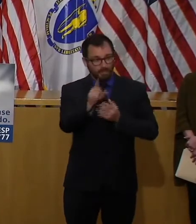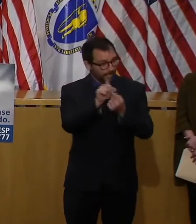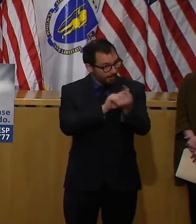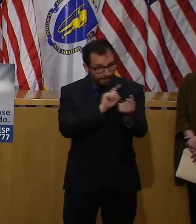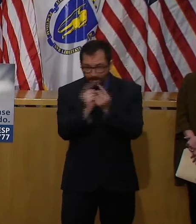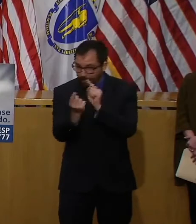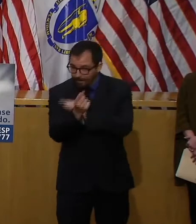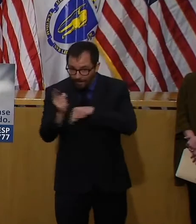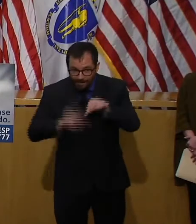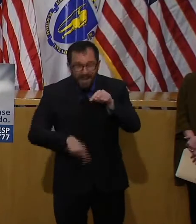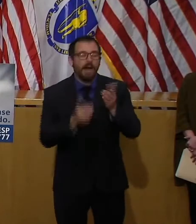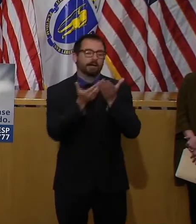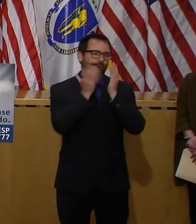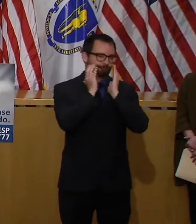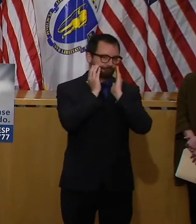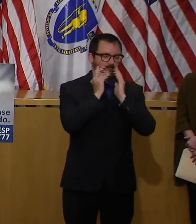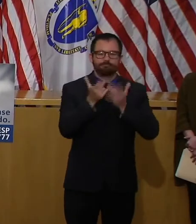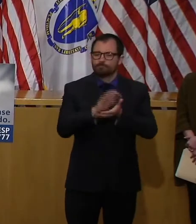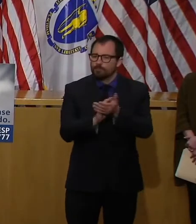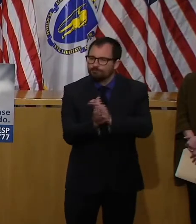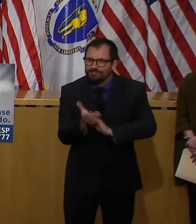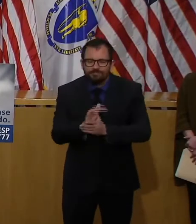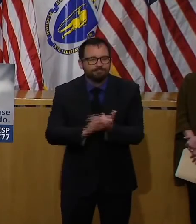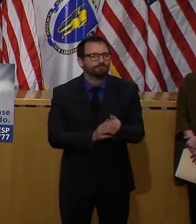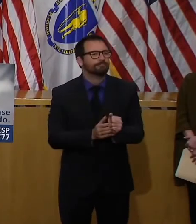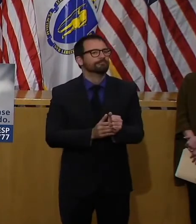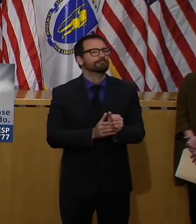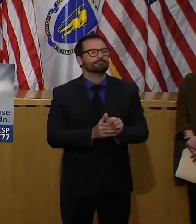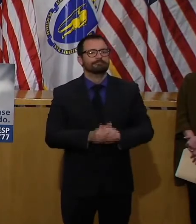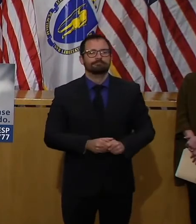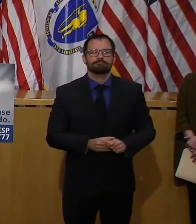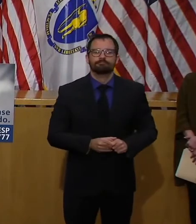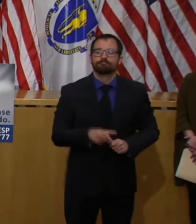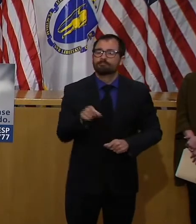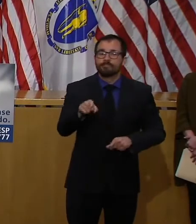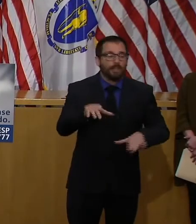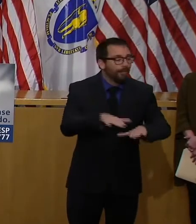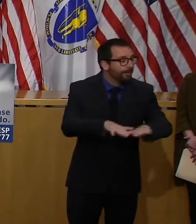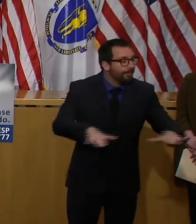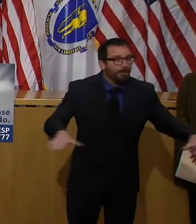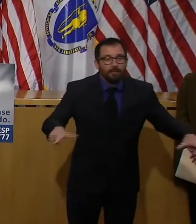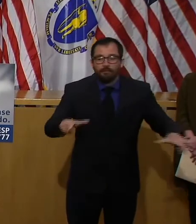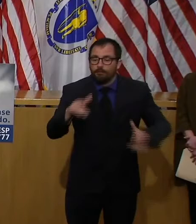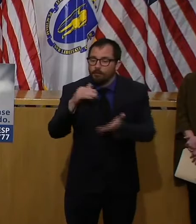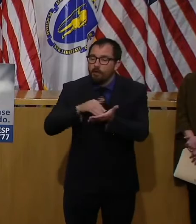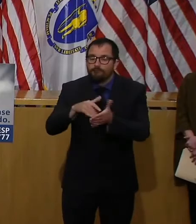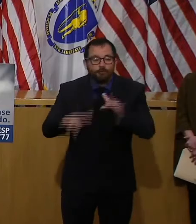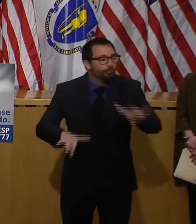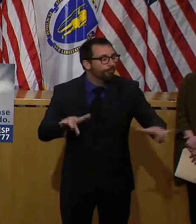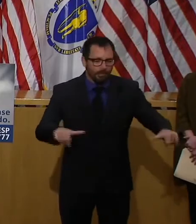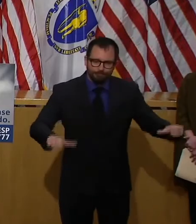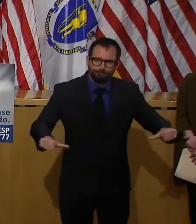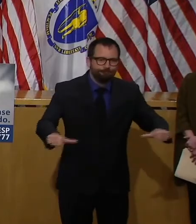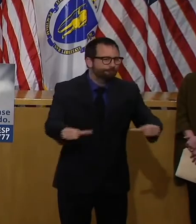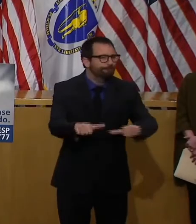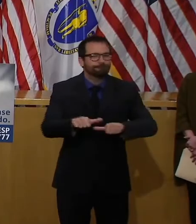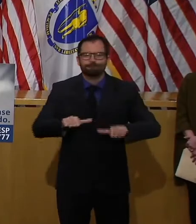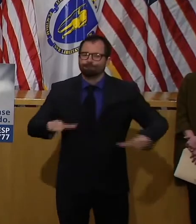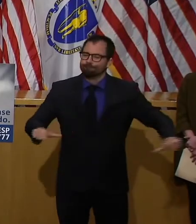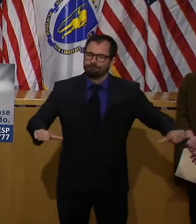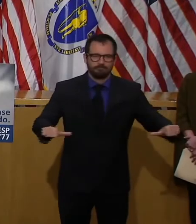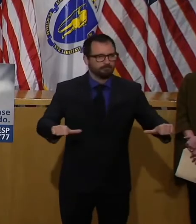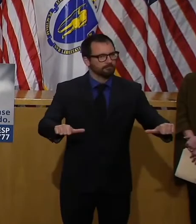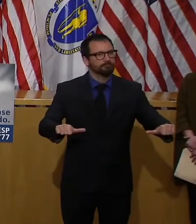appreciating the hygiene issues associated with disinfecting surfaces frequently. And of course, we have and continue to increase our testing